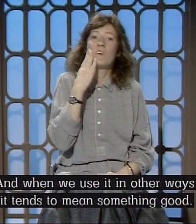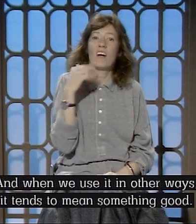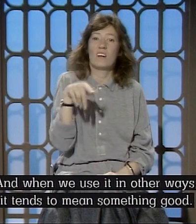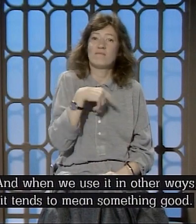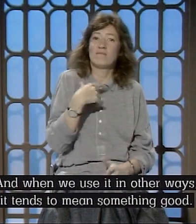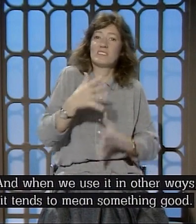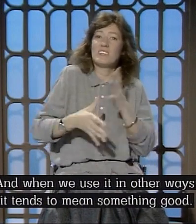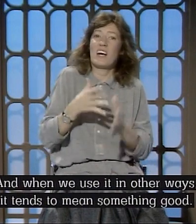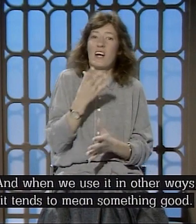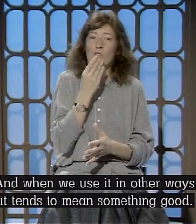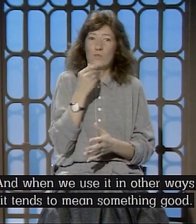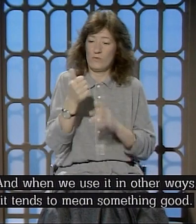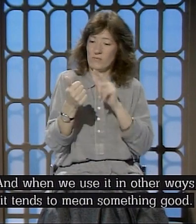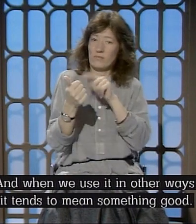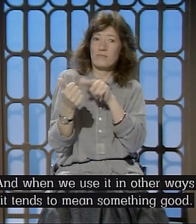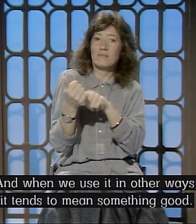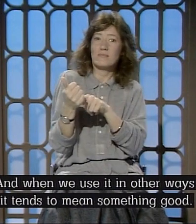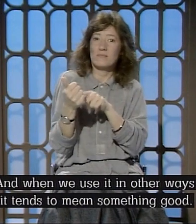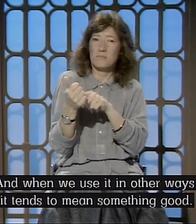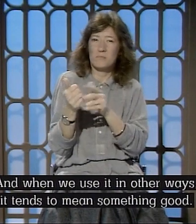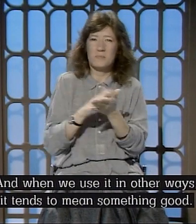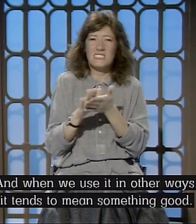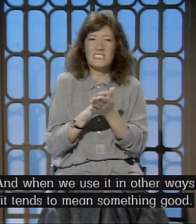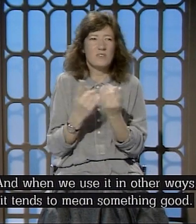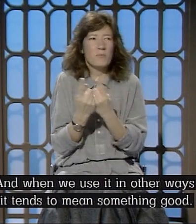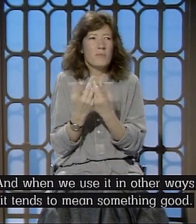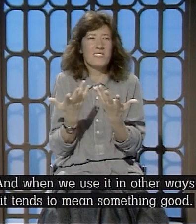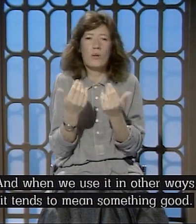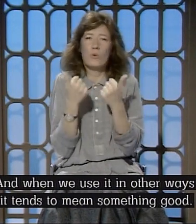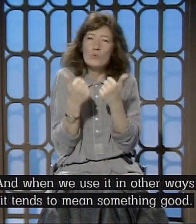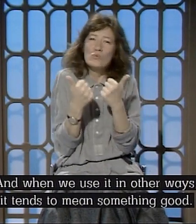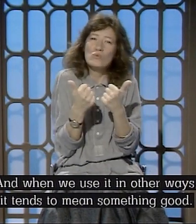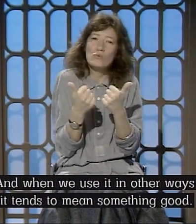And when we use it in other ways, it tends to mean something good.